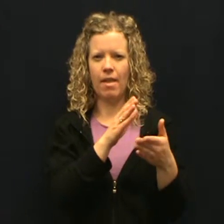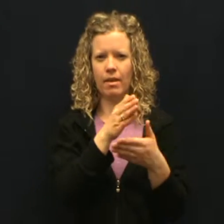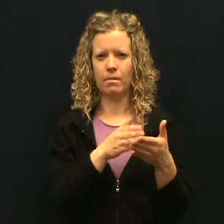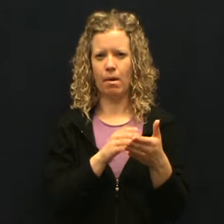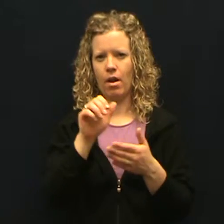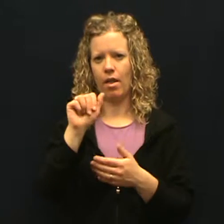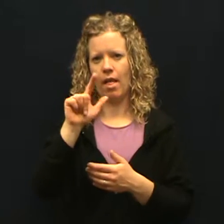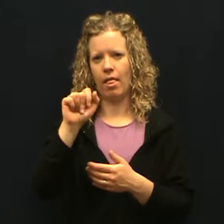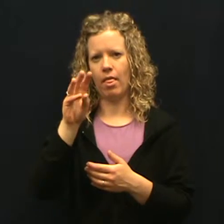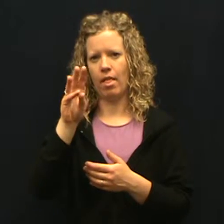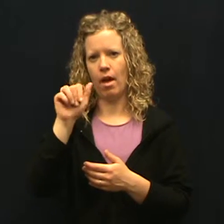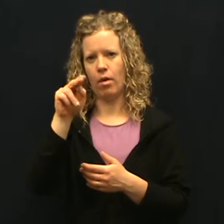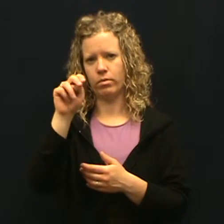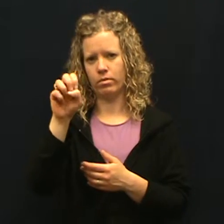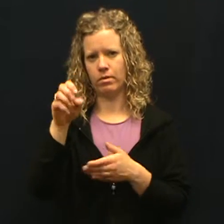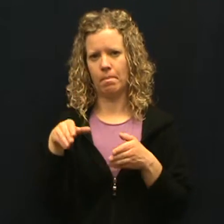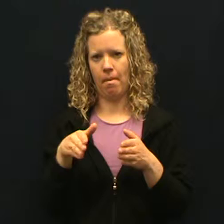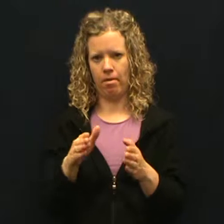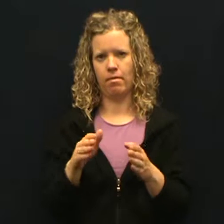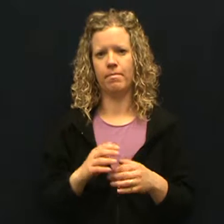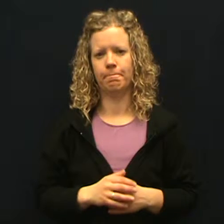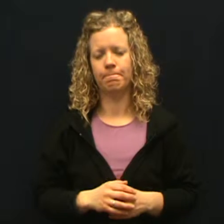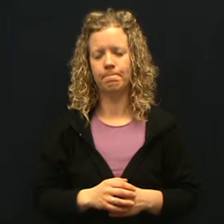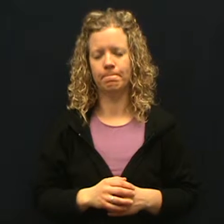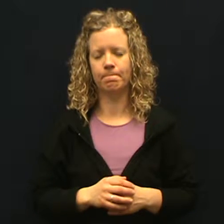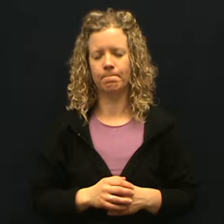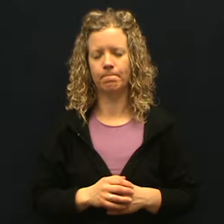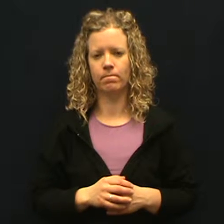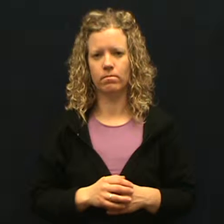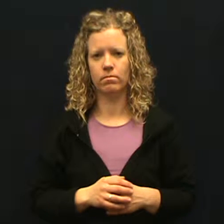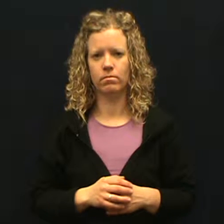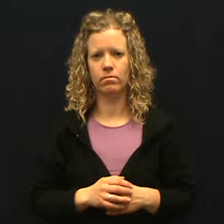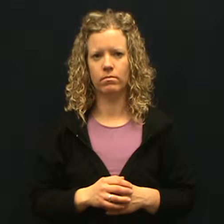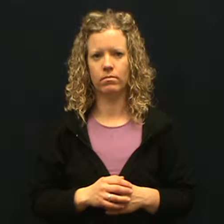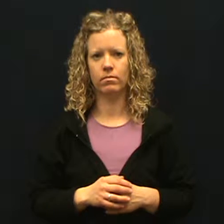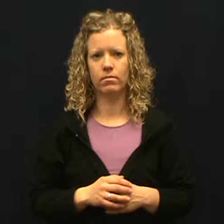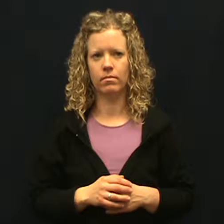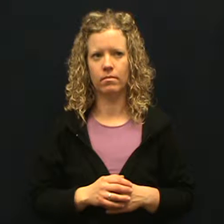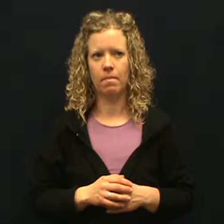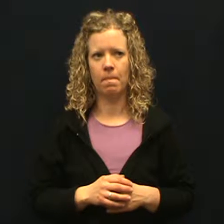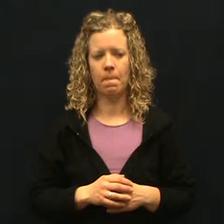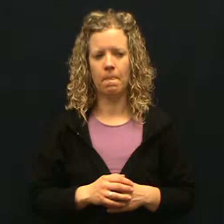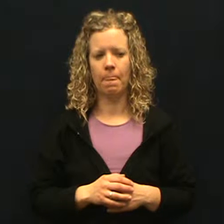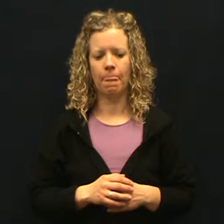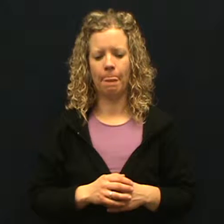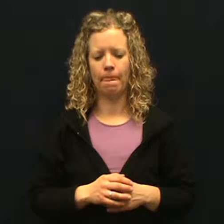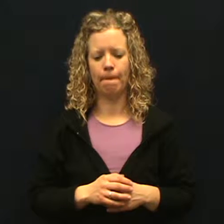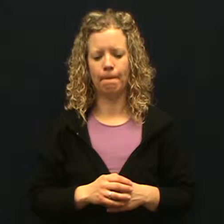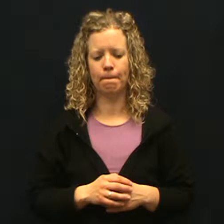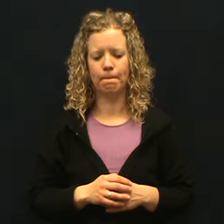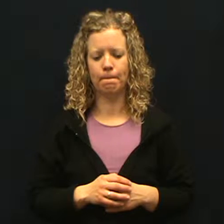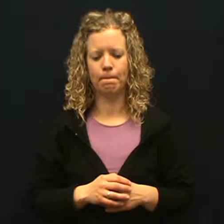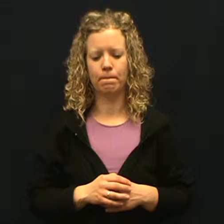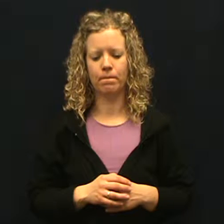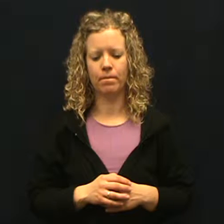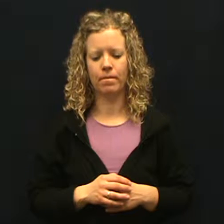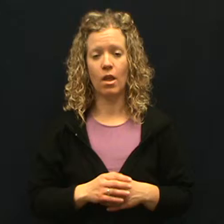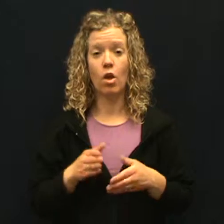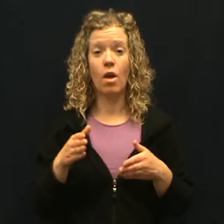Now there are two different ways to account for and determine your allowance